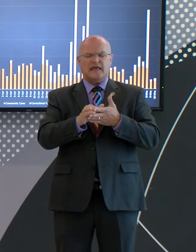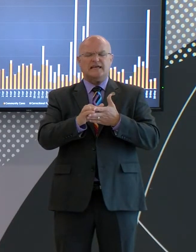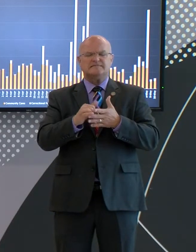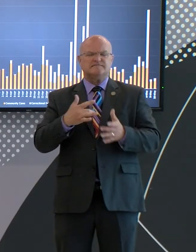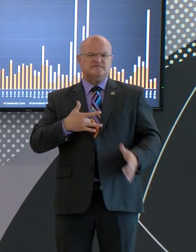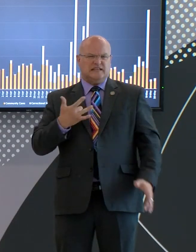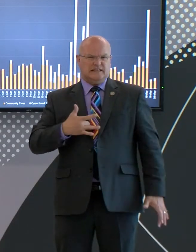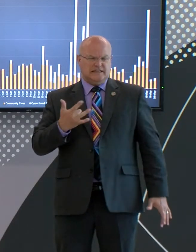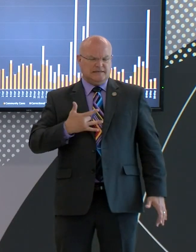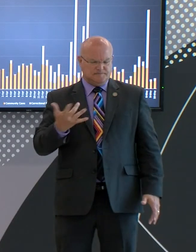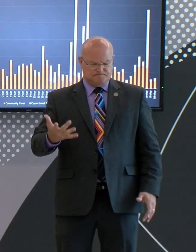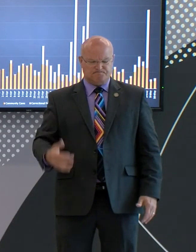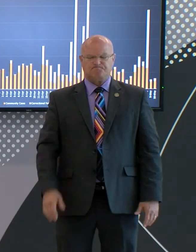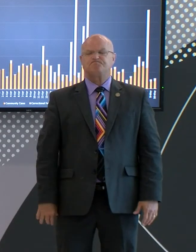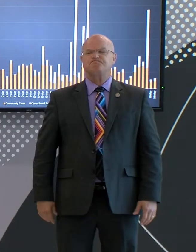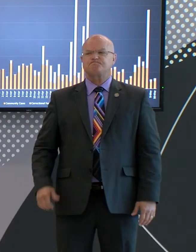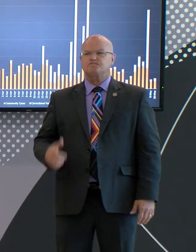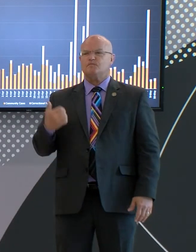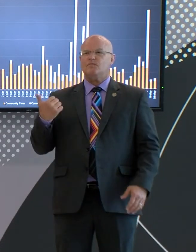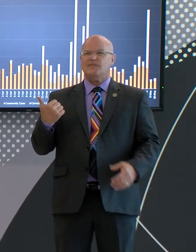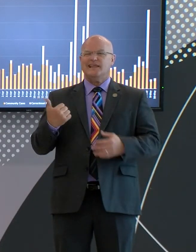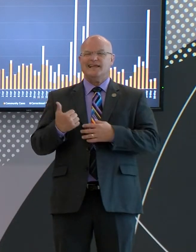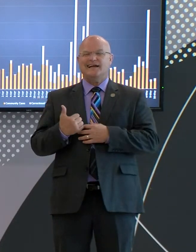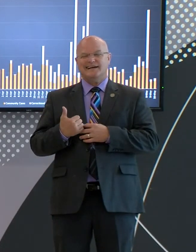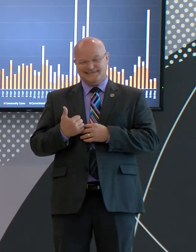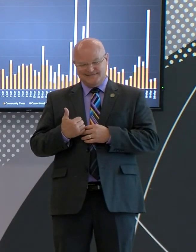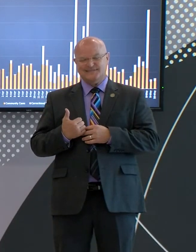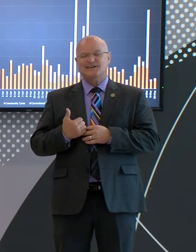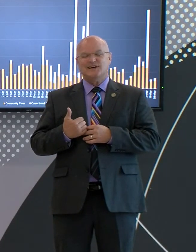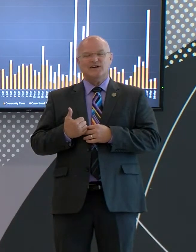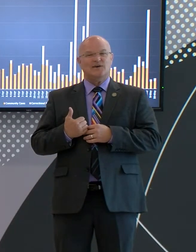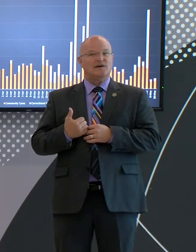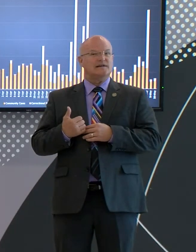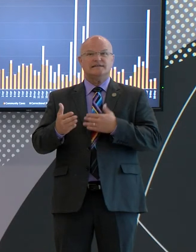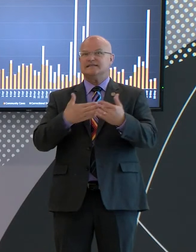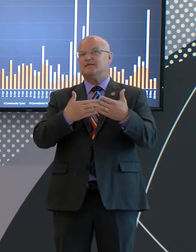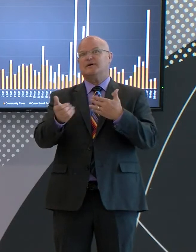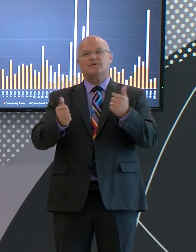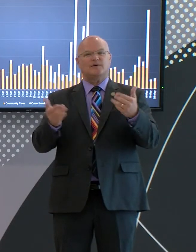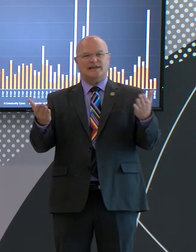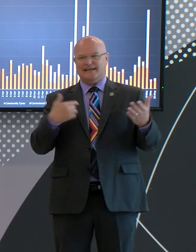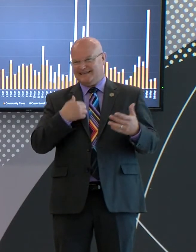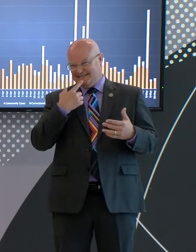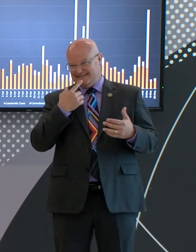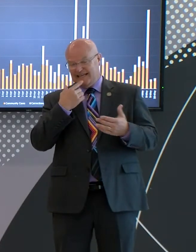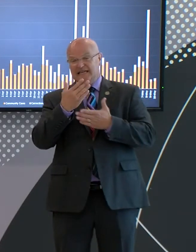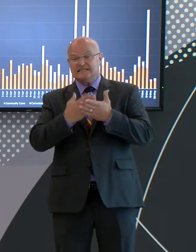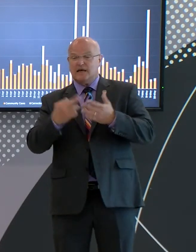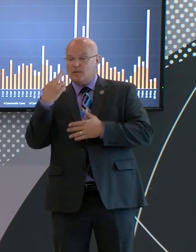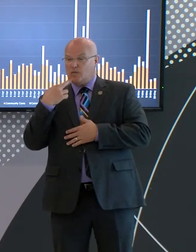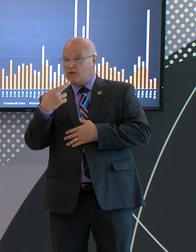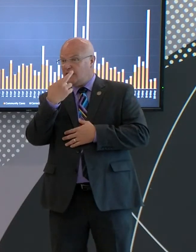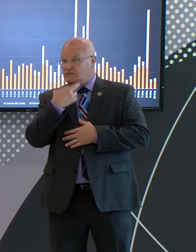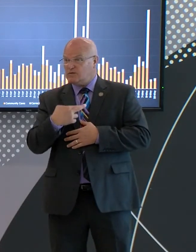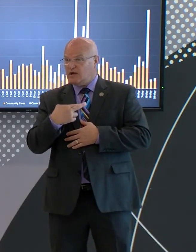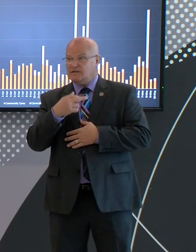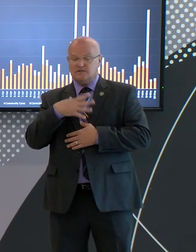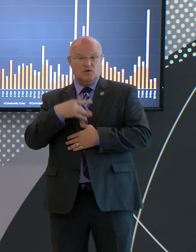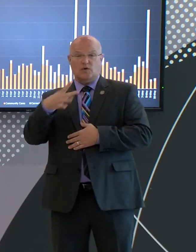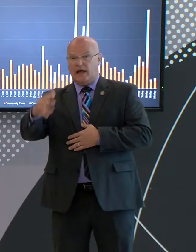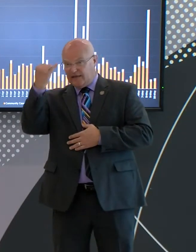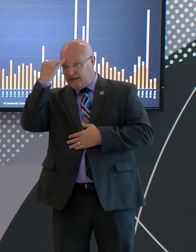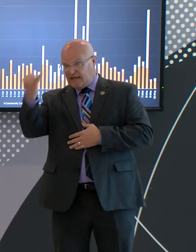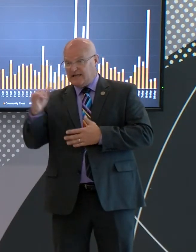sentiment? Well, you get it every which way. I mean, some restaurants don't like